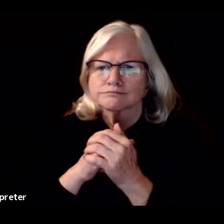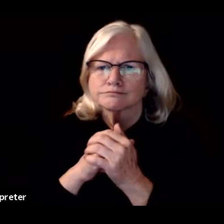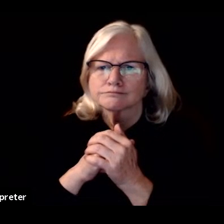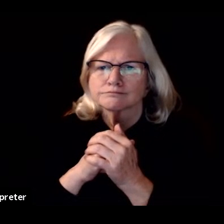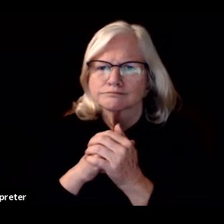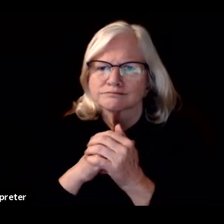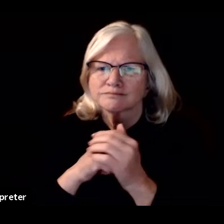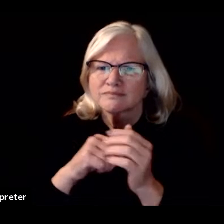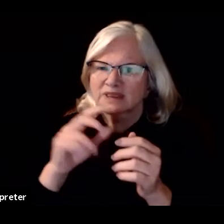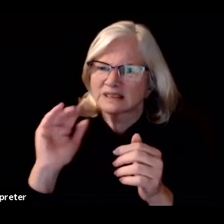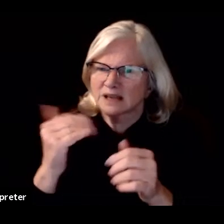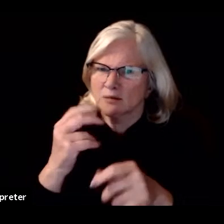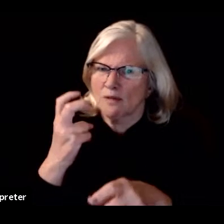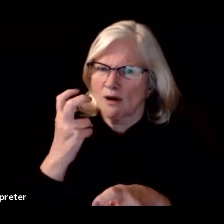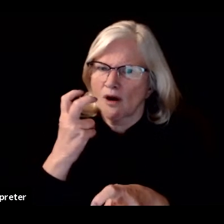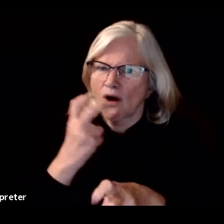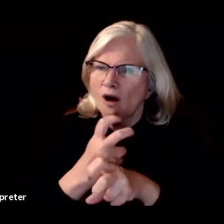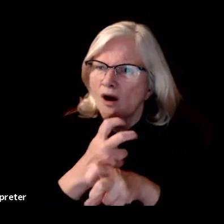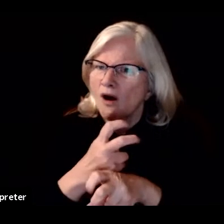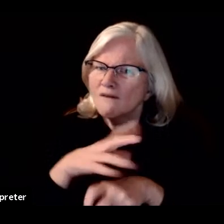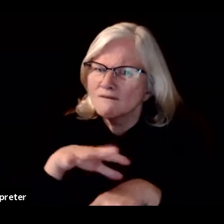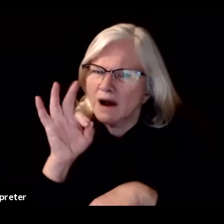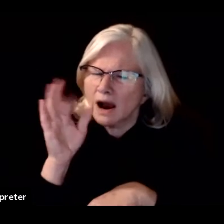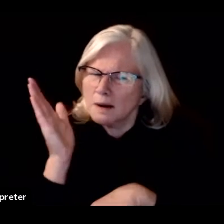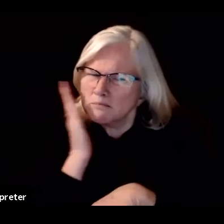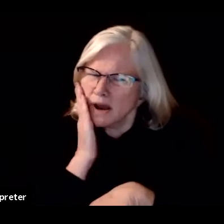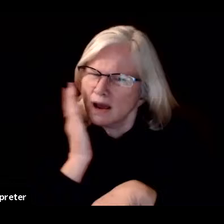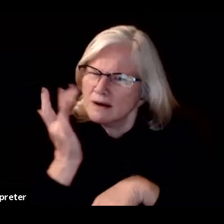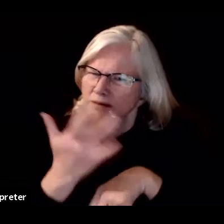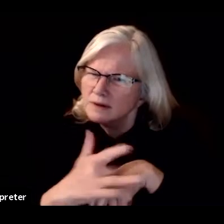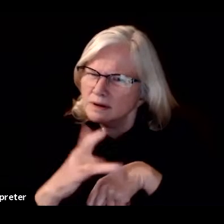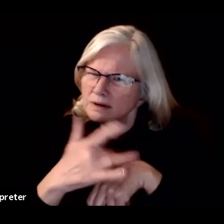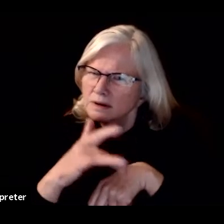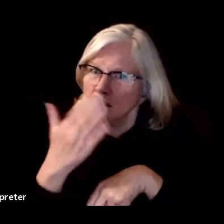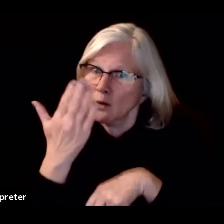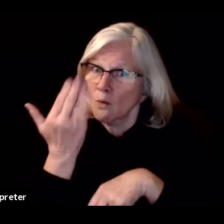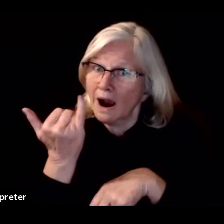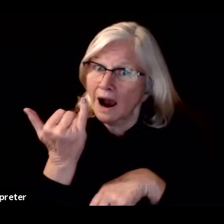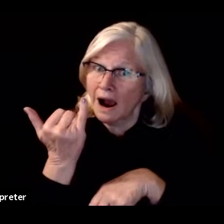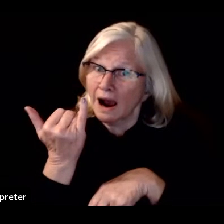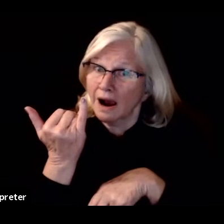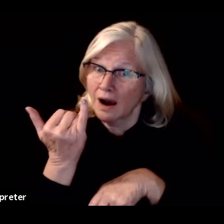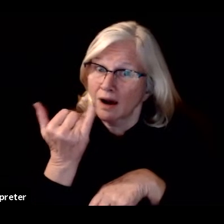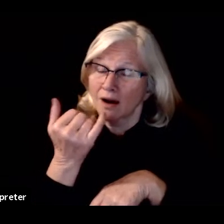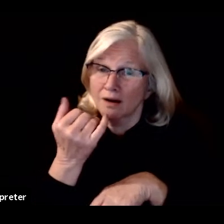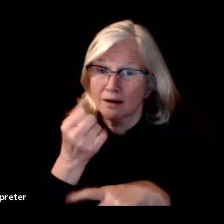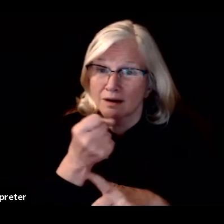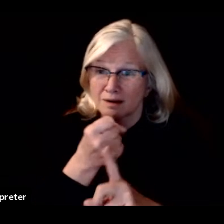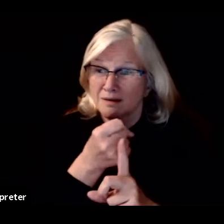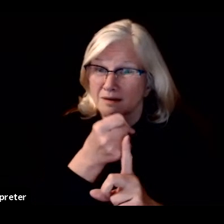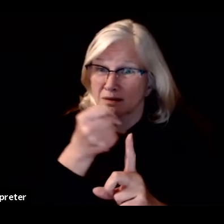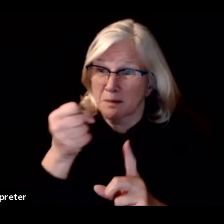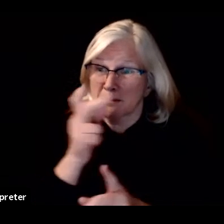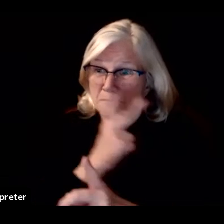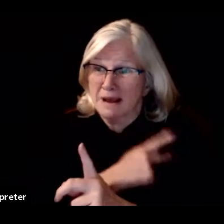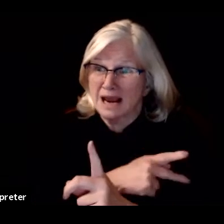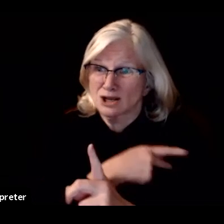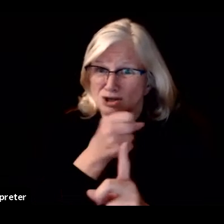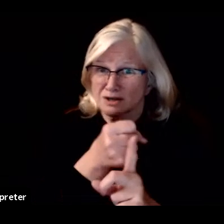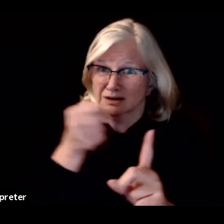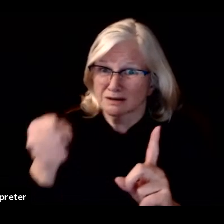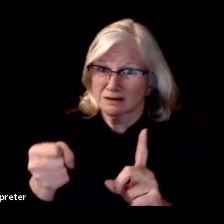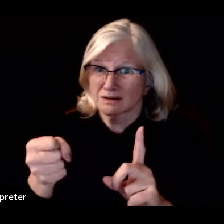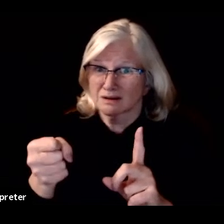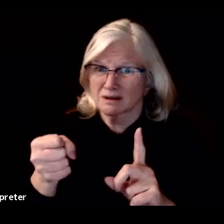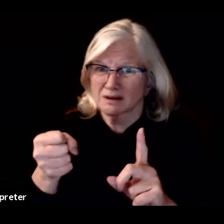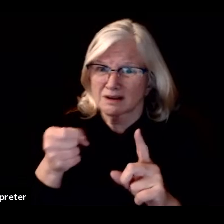also seeing patients have to be transferred further than usual. What does that say to you, Commissioner Malcolm, in